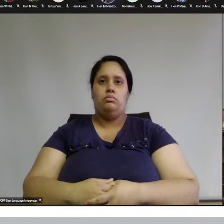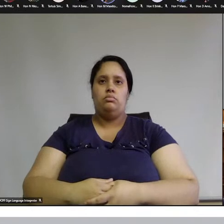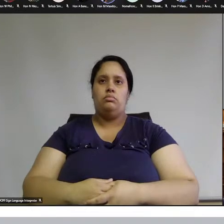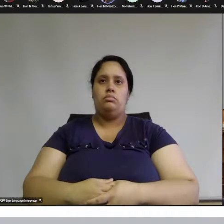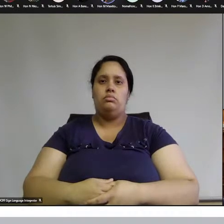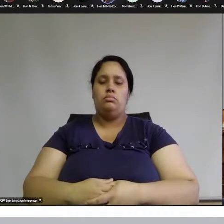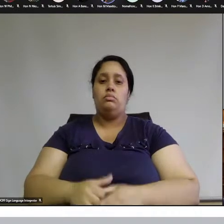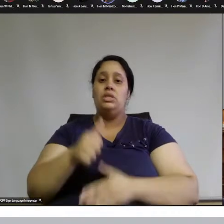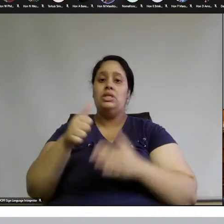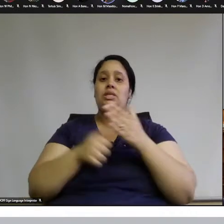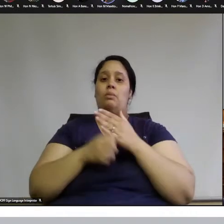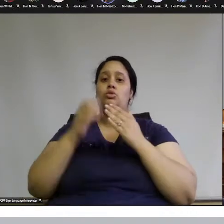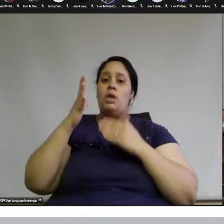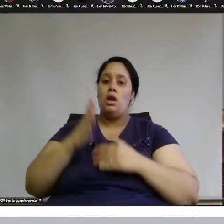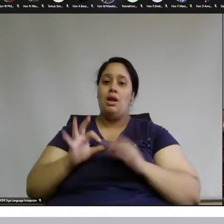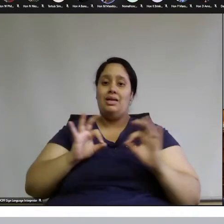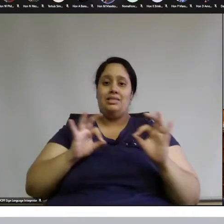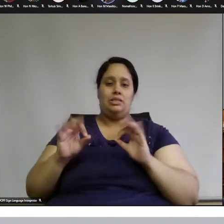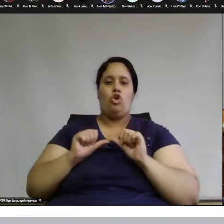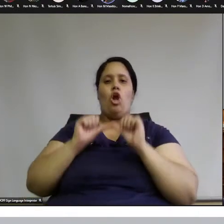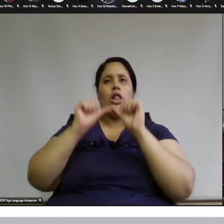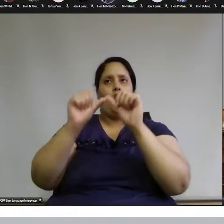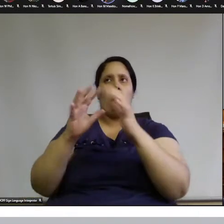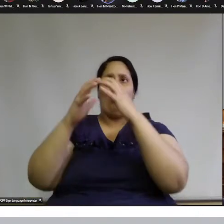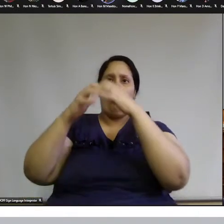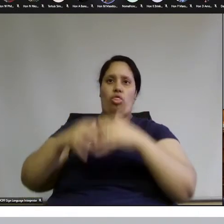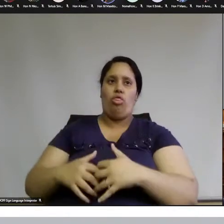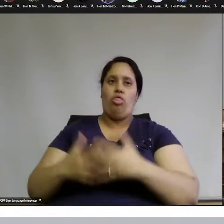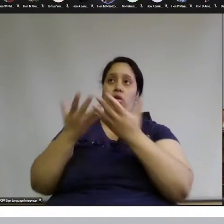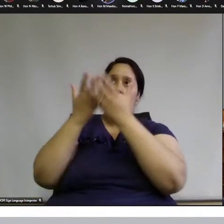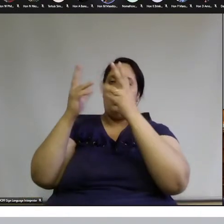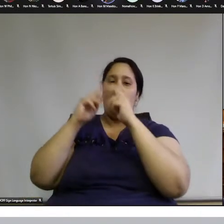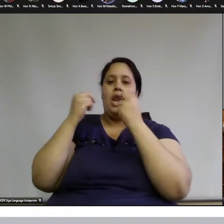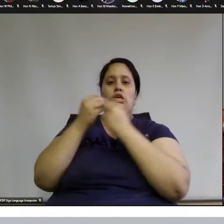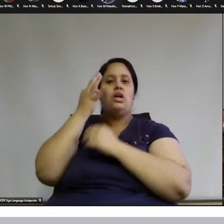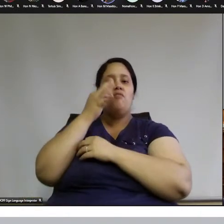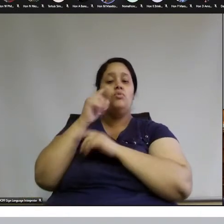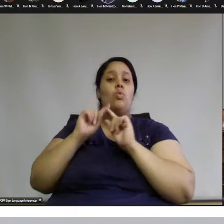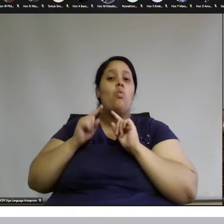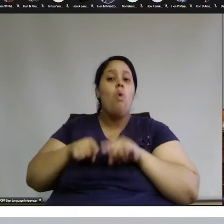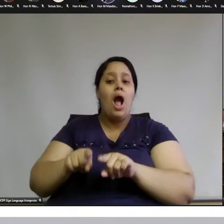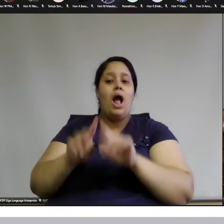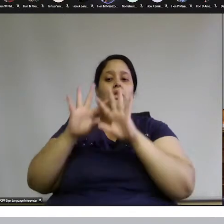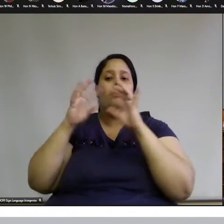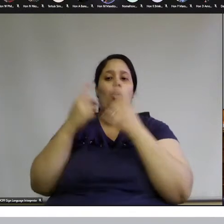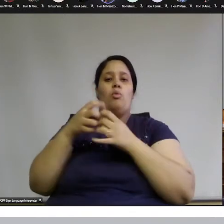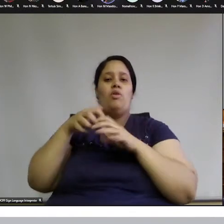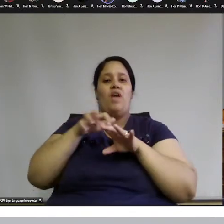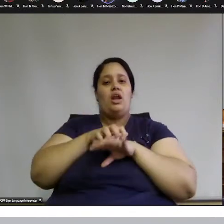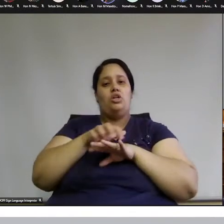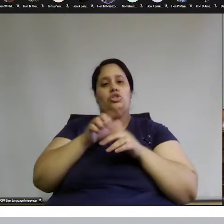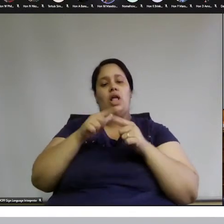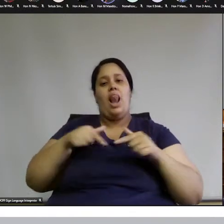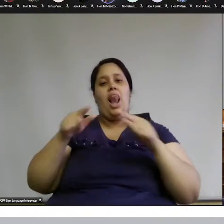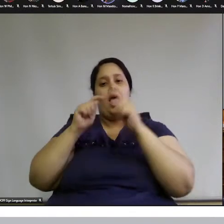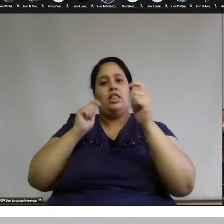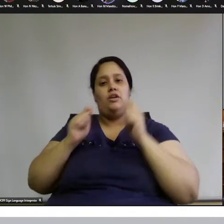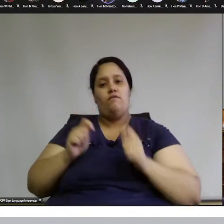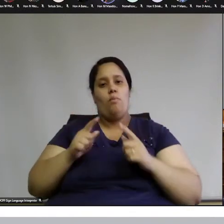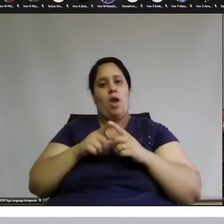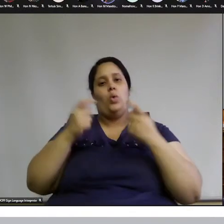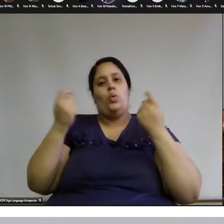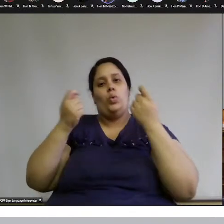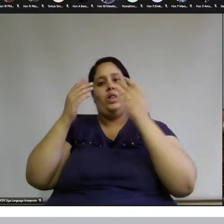Speaker, things continue to fall apart at the national government. While the Department of Agriculture, Land Reform and Rural